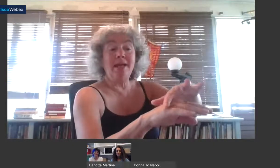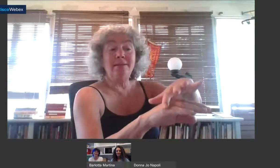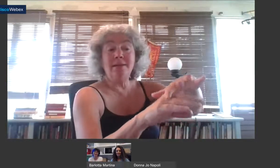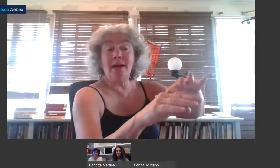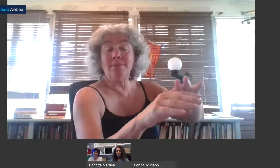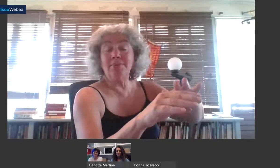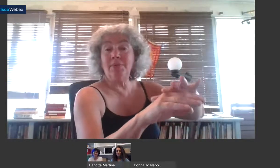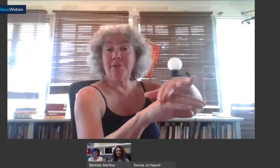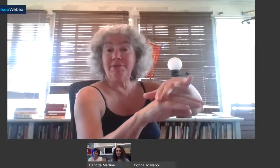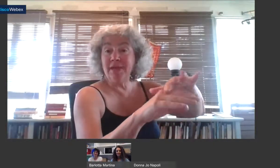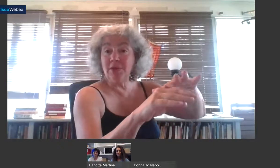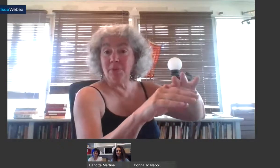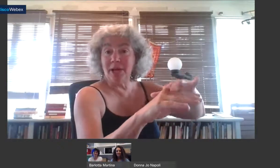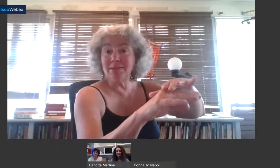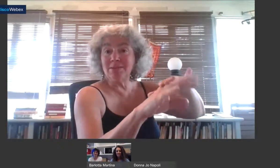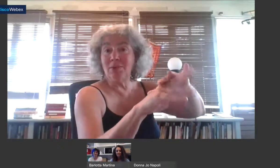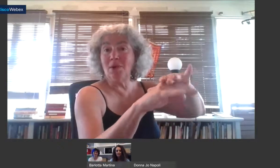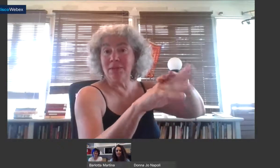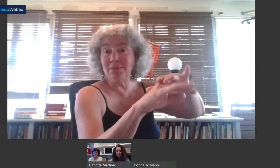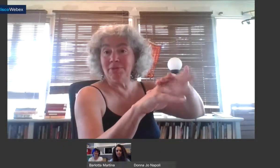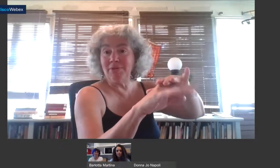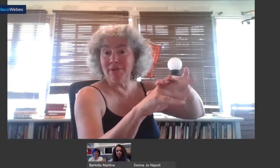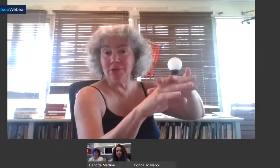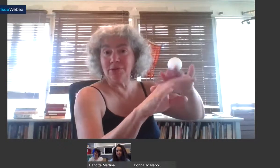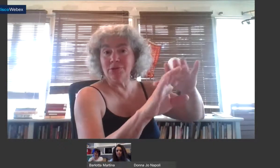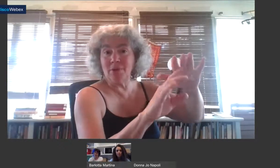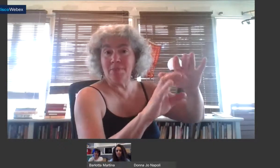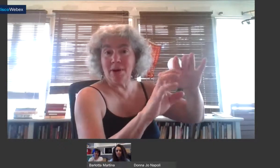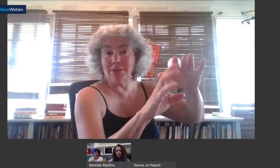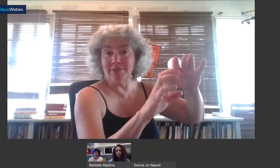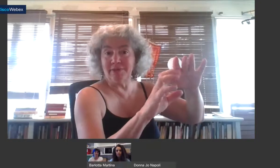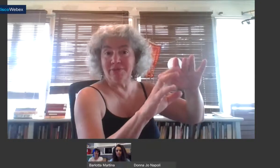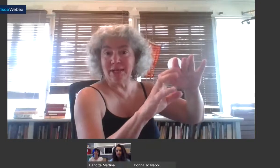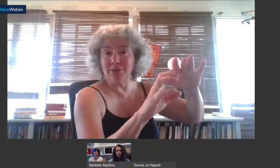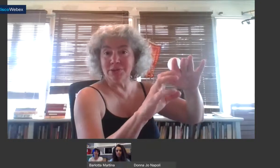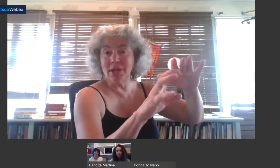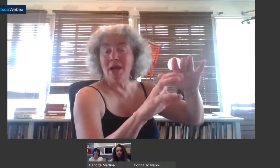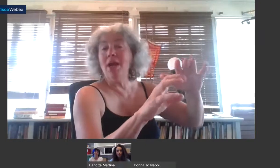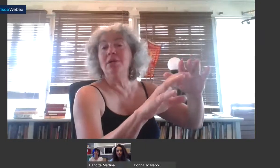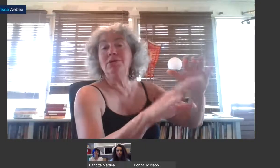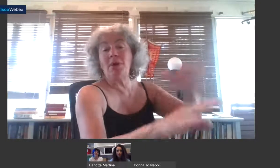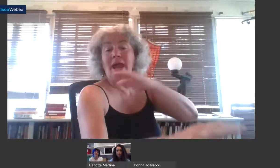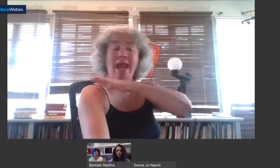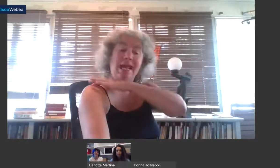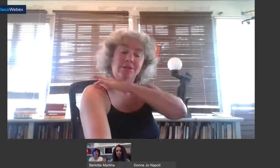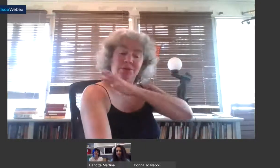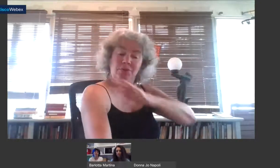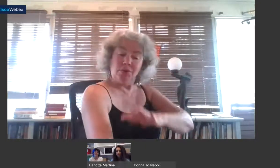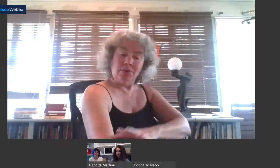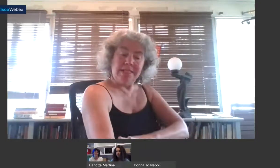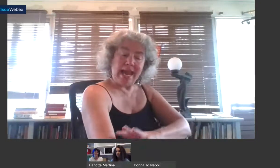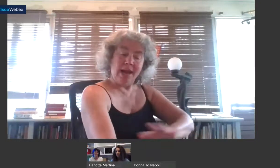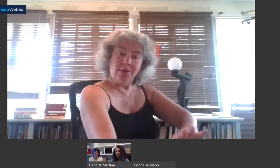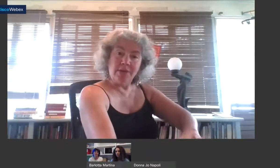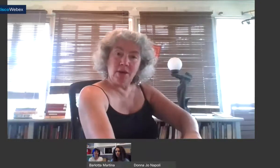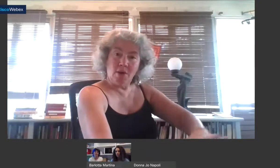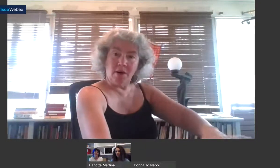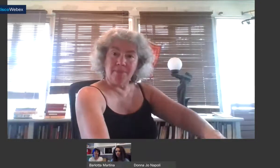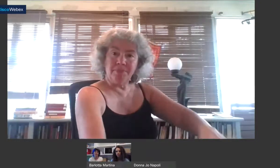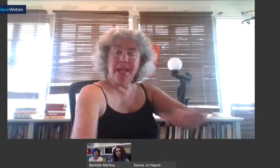And with the finger ones, we're only moving fingers or parts of the fingers. So as you go down the arm,